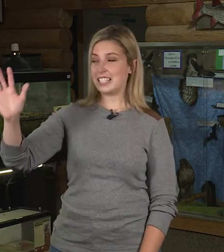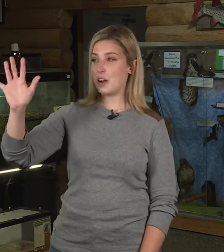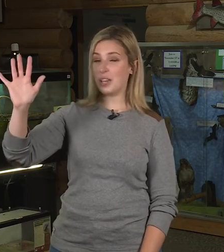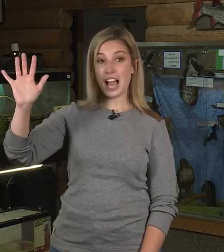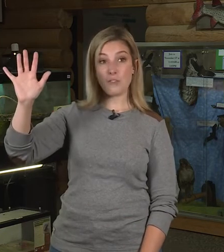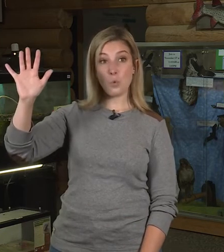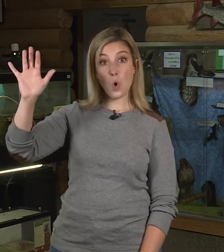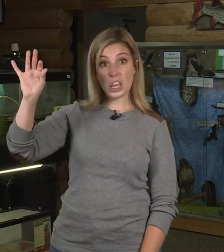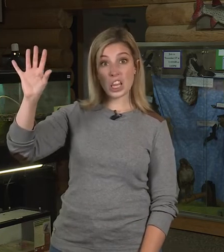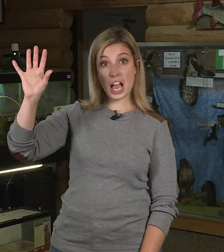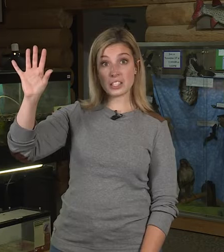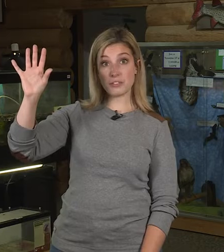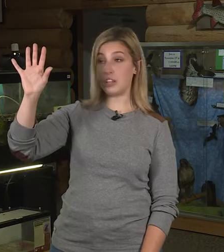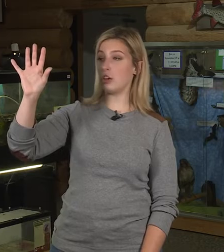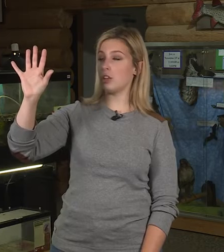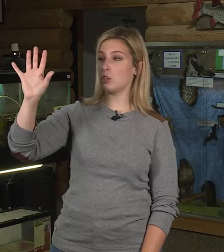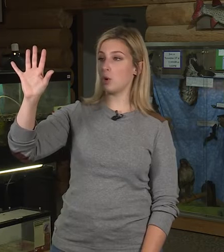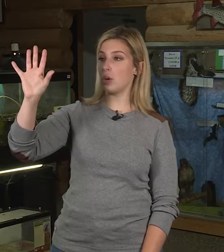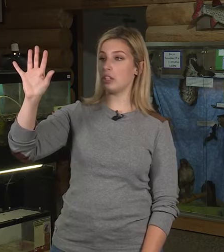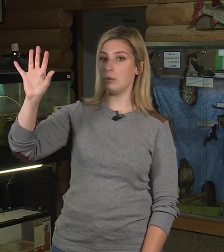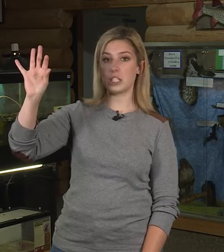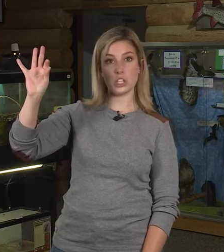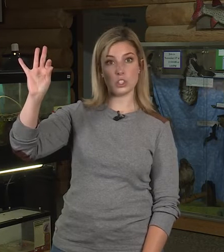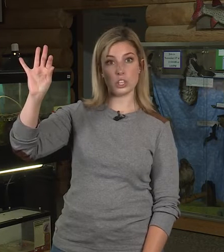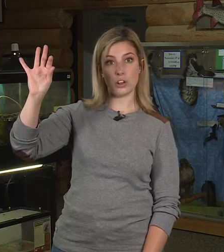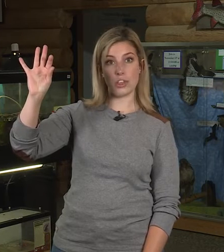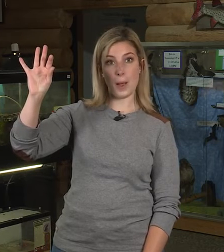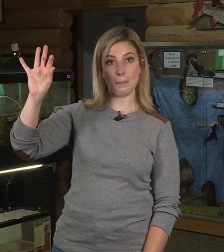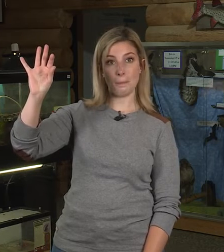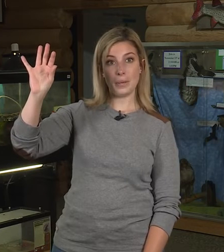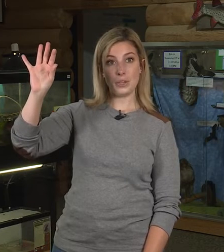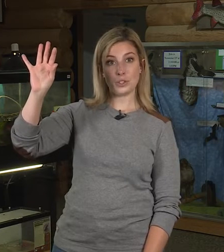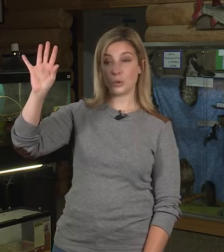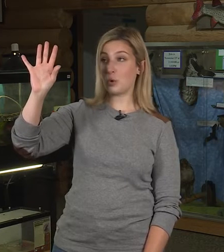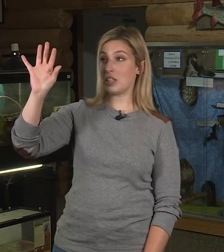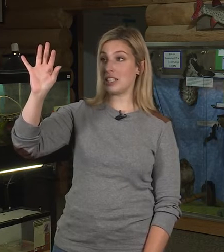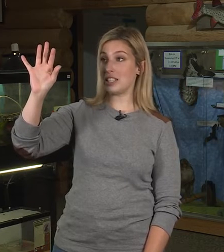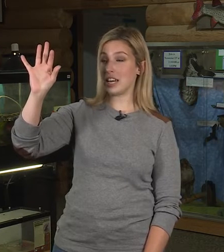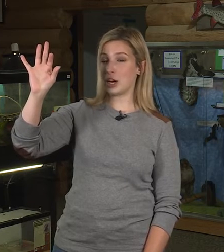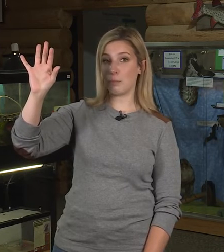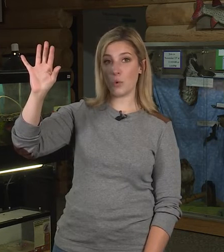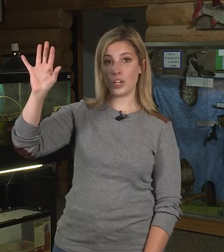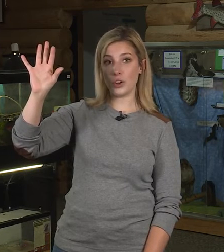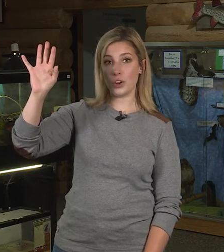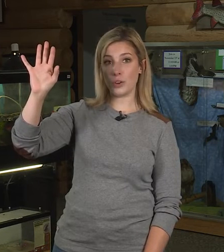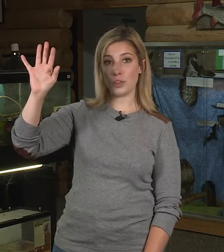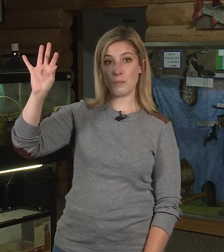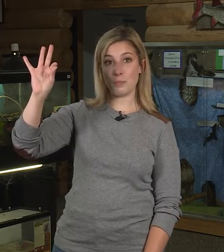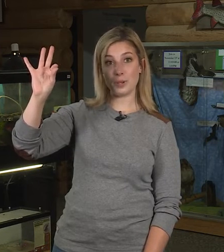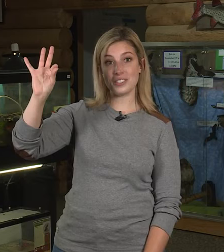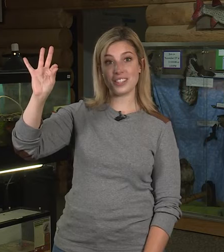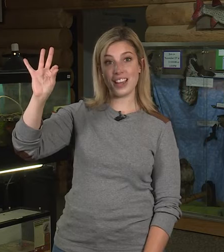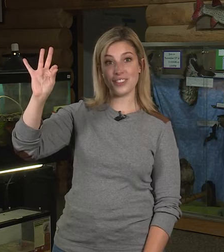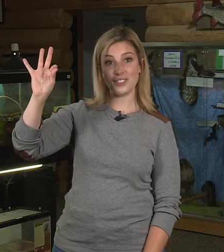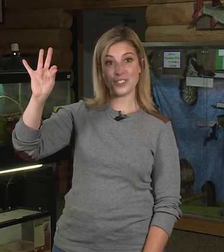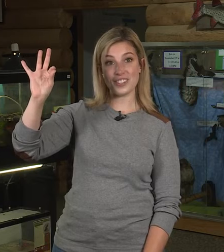Now we have one last finger that's going to be touching our thumb. So we're going to take our pointer and our thumb and put it together just like